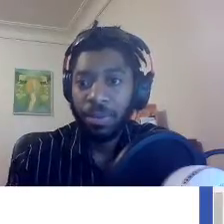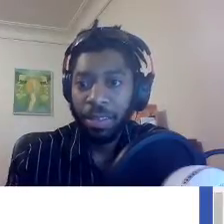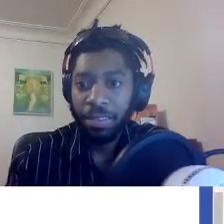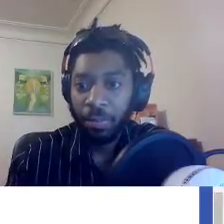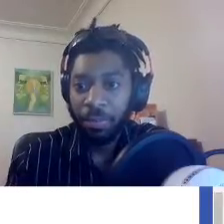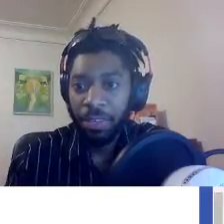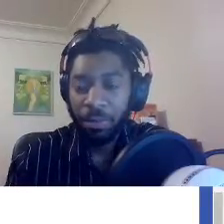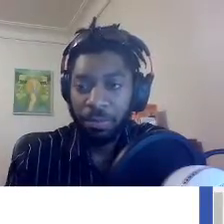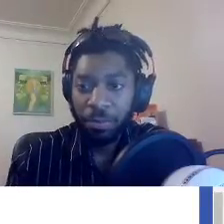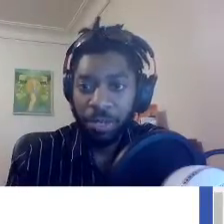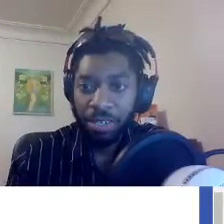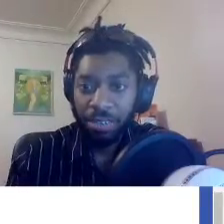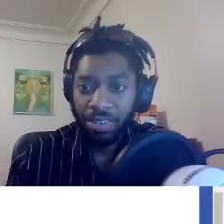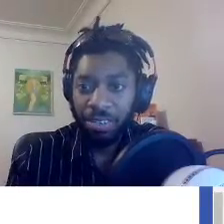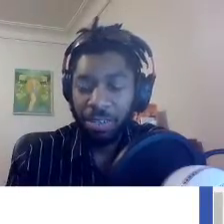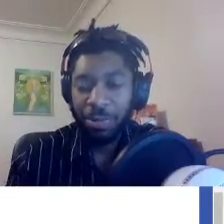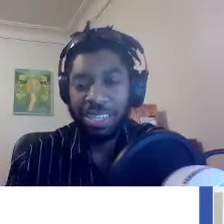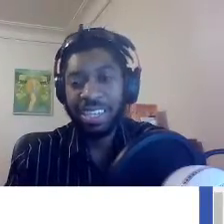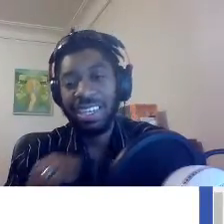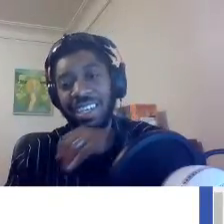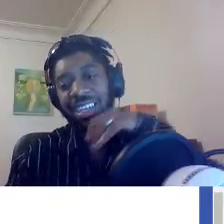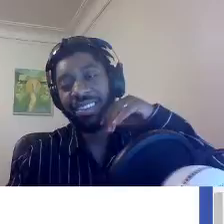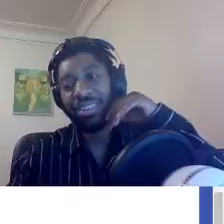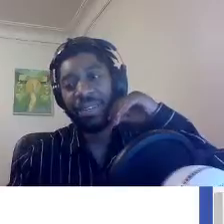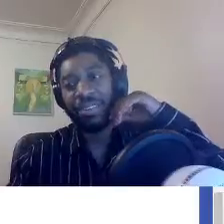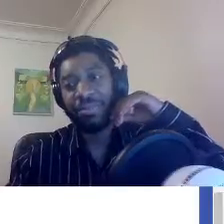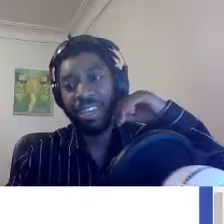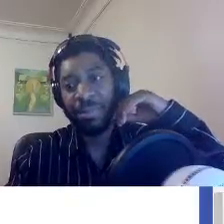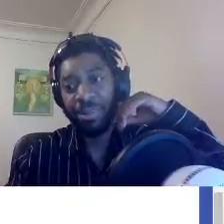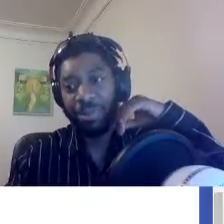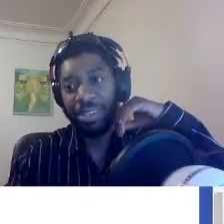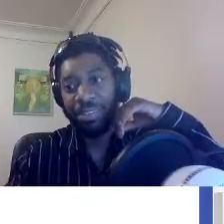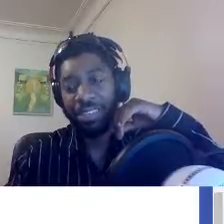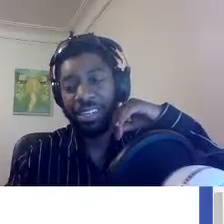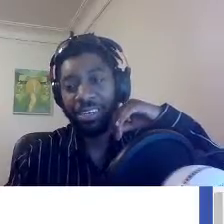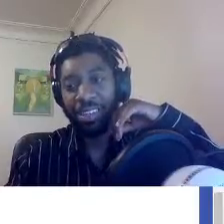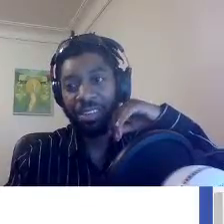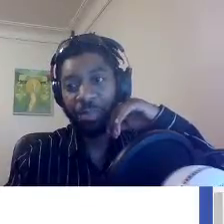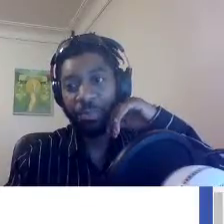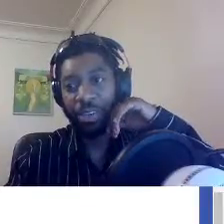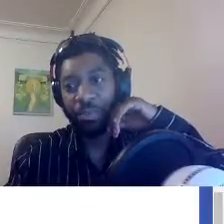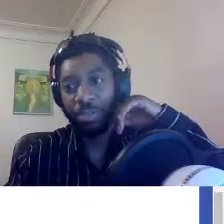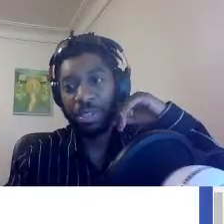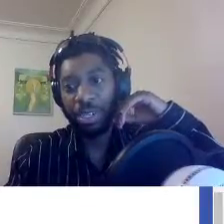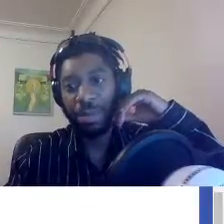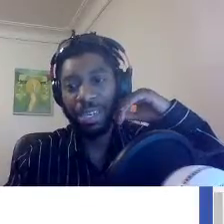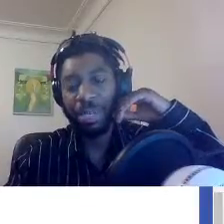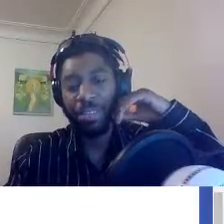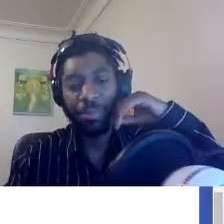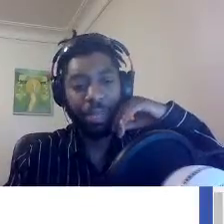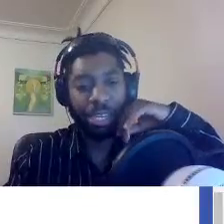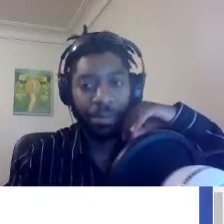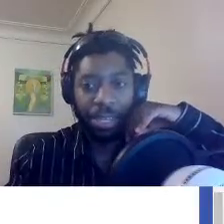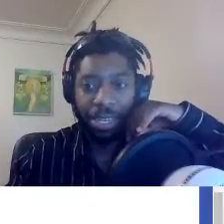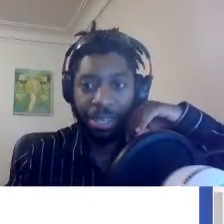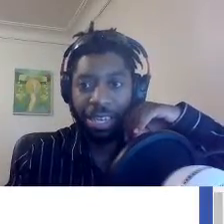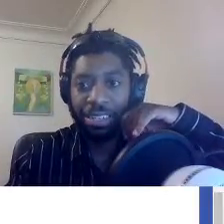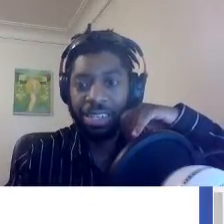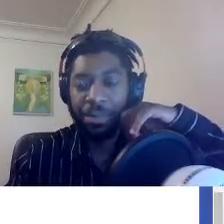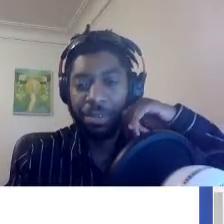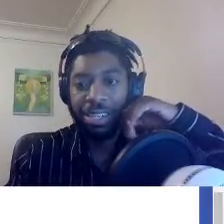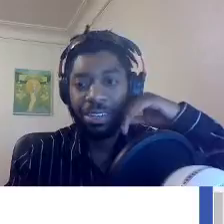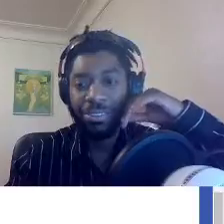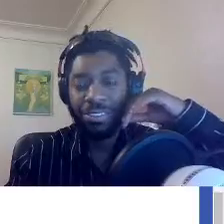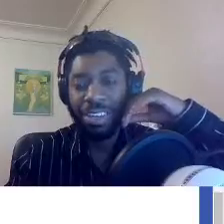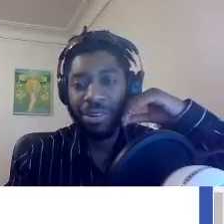Let's see, we had 6 buffets booked for Wynn until they took it away. Yeah, it's going to be a rough time on Wynn right now, getting those buffets worked out. I might start playing up again. I had